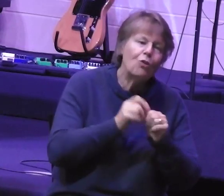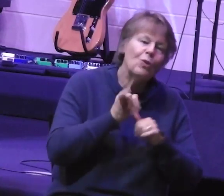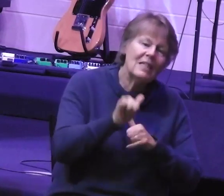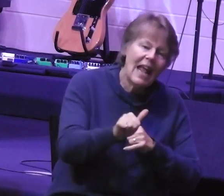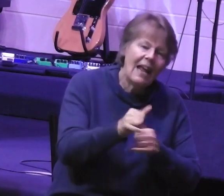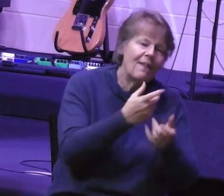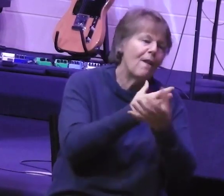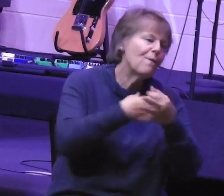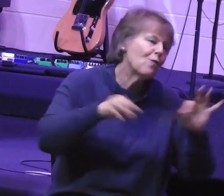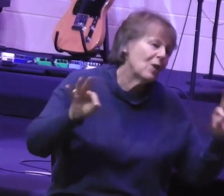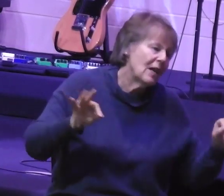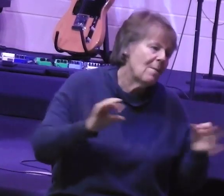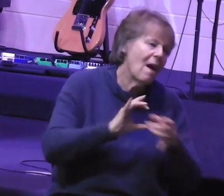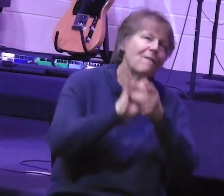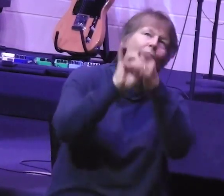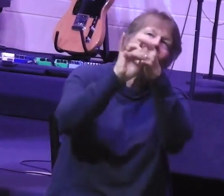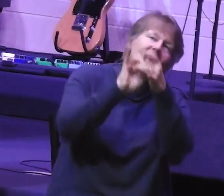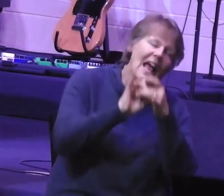me.